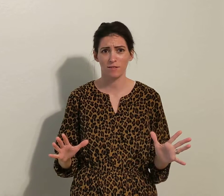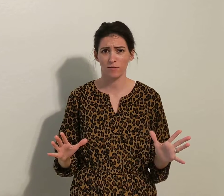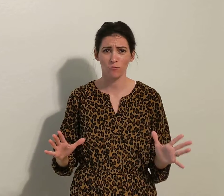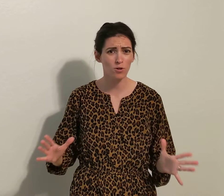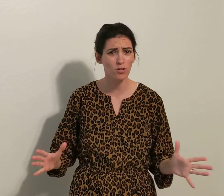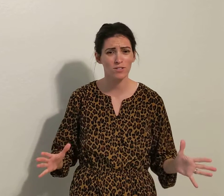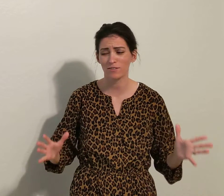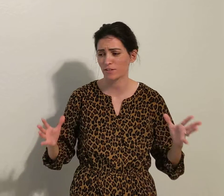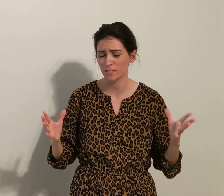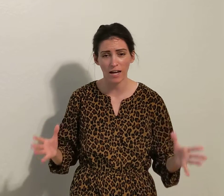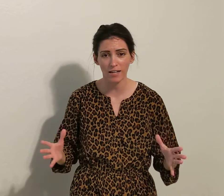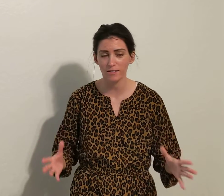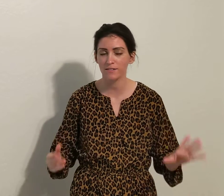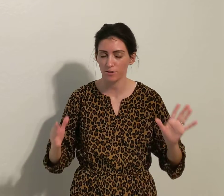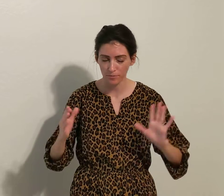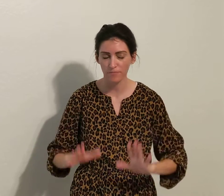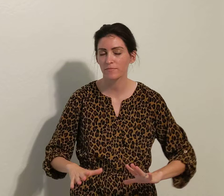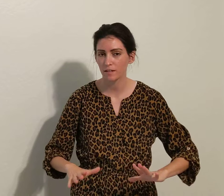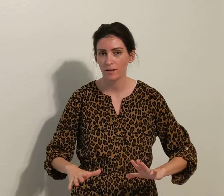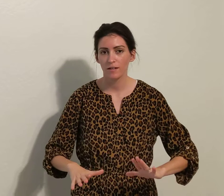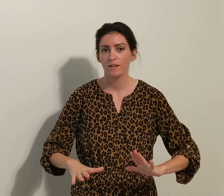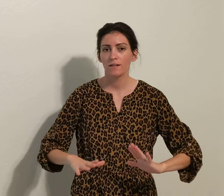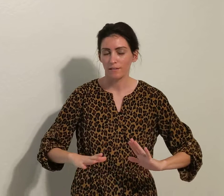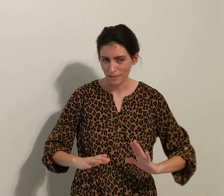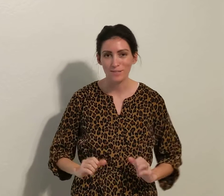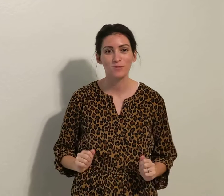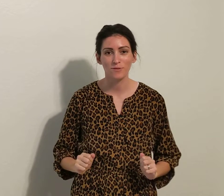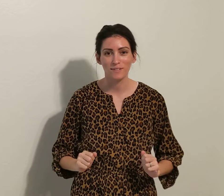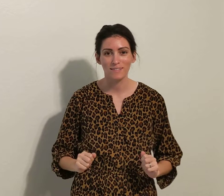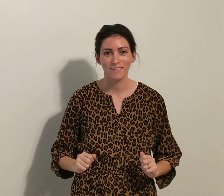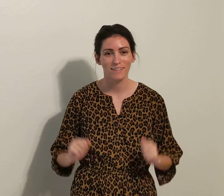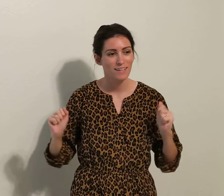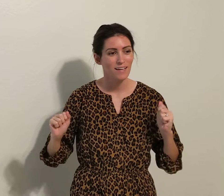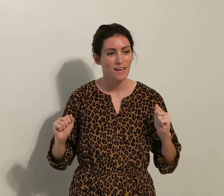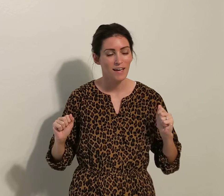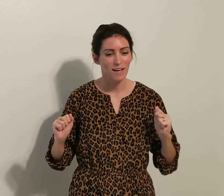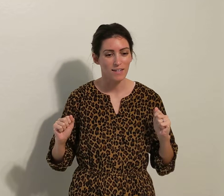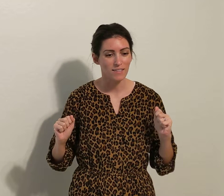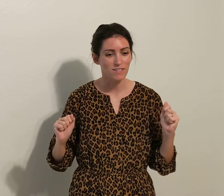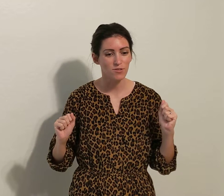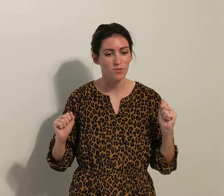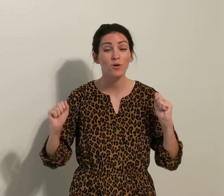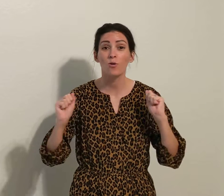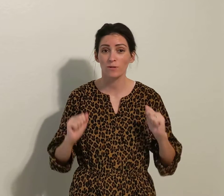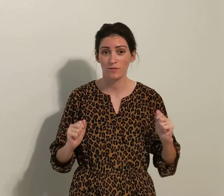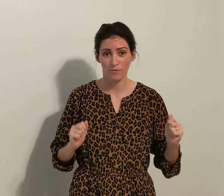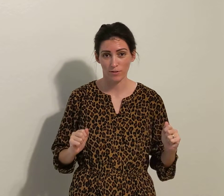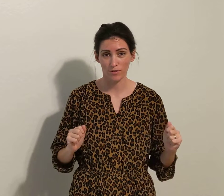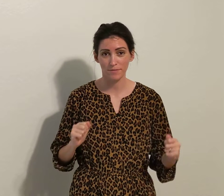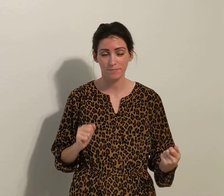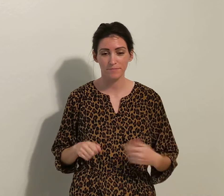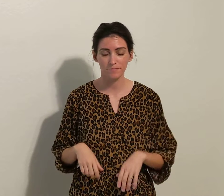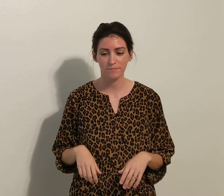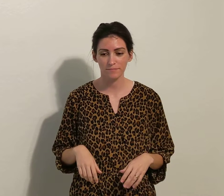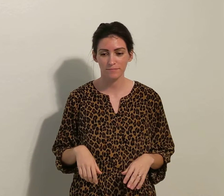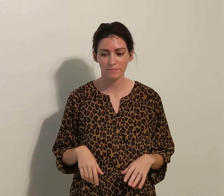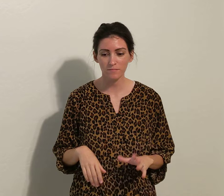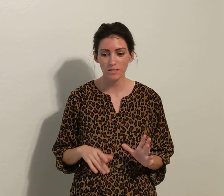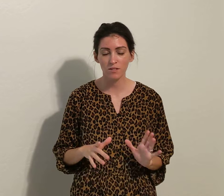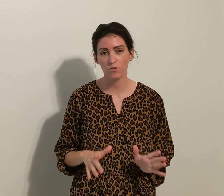different words and different signs, so let's do this. Let's do the chorus first. The